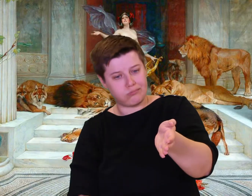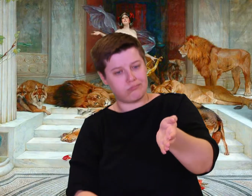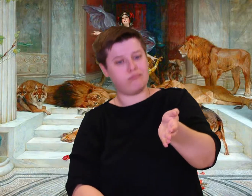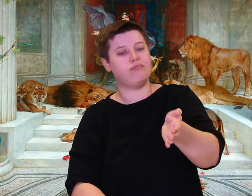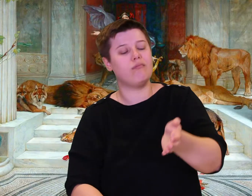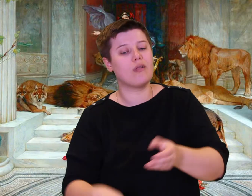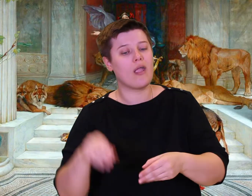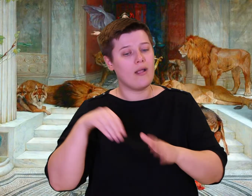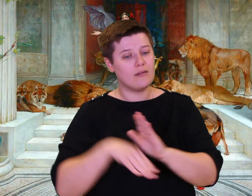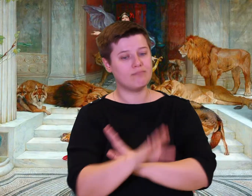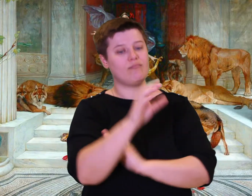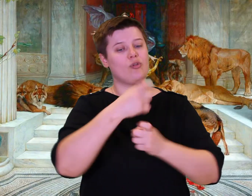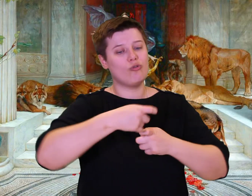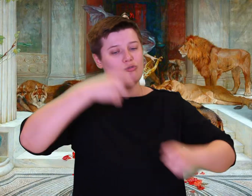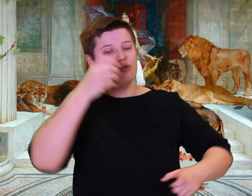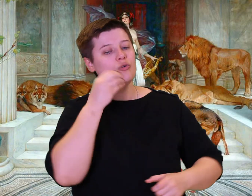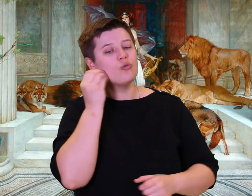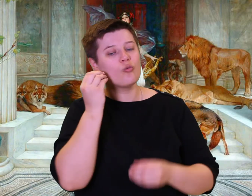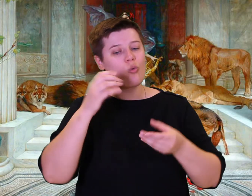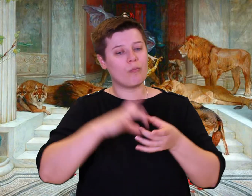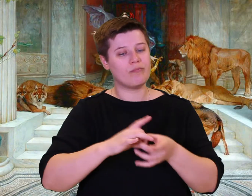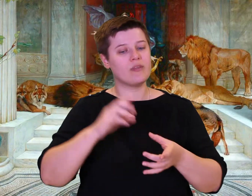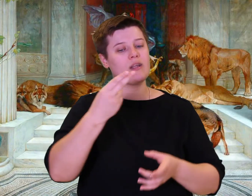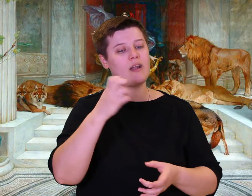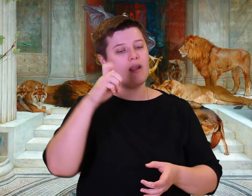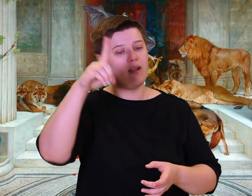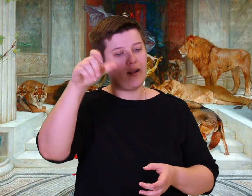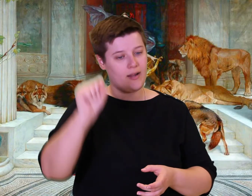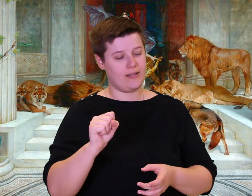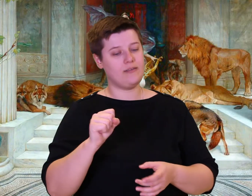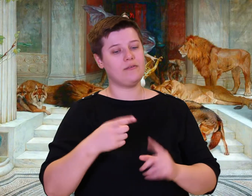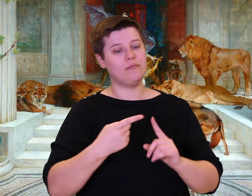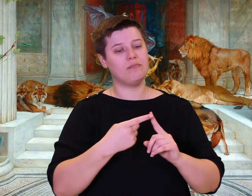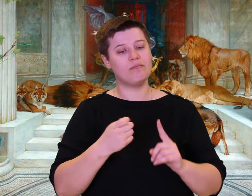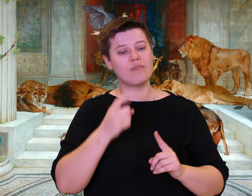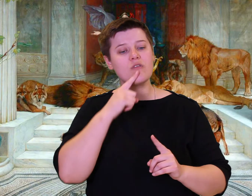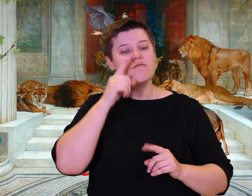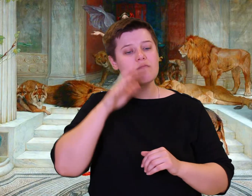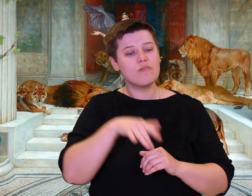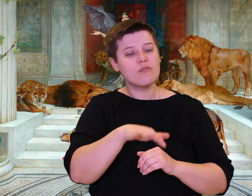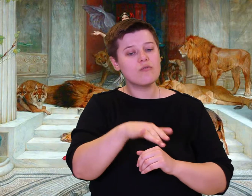When I was done with sobbing and rolling round in grief, I said to her,